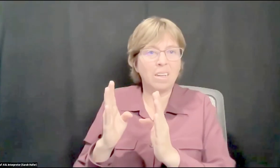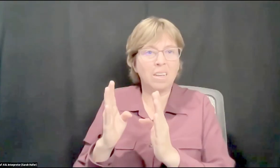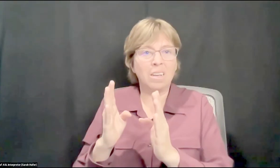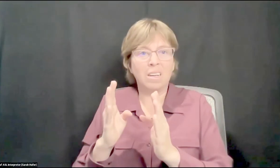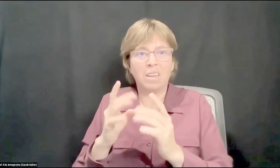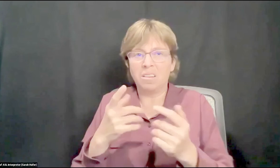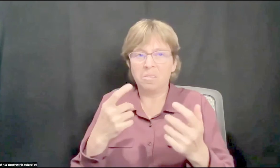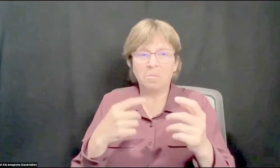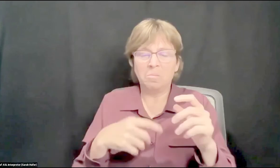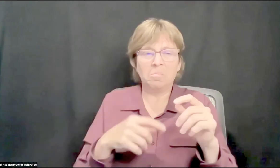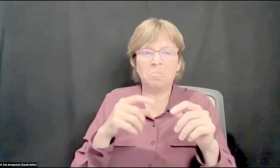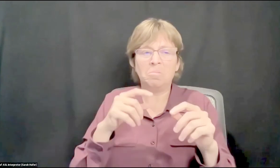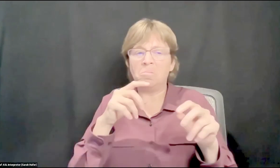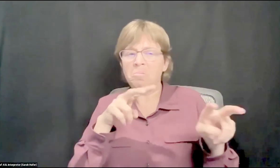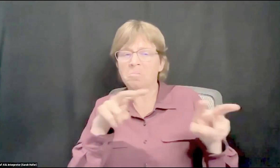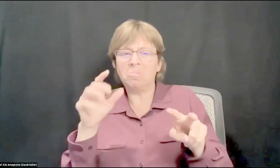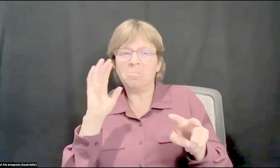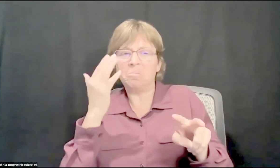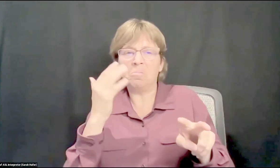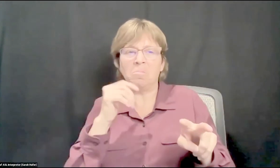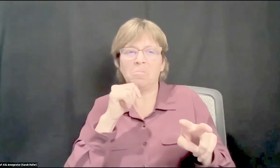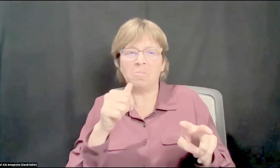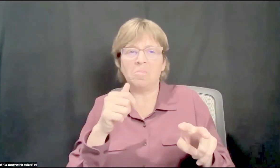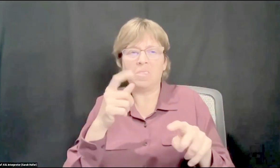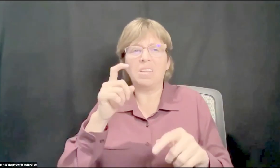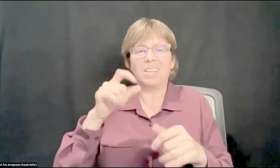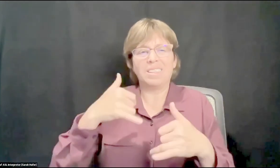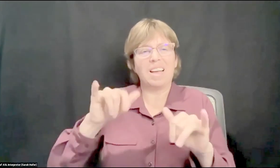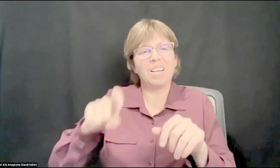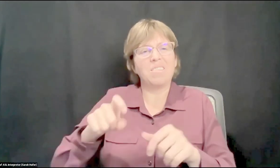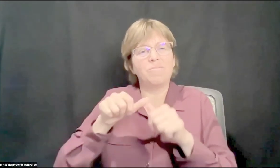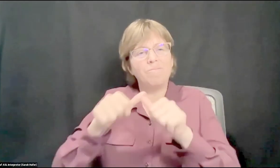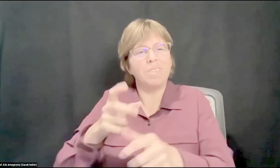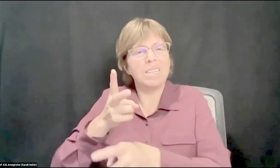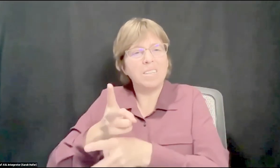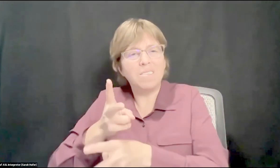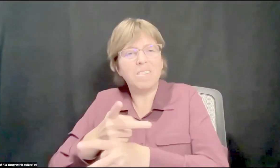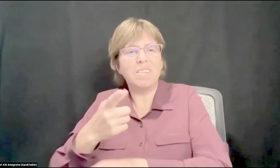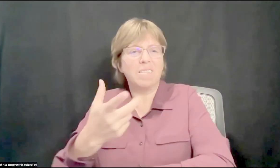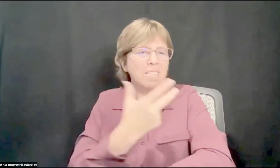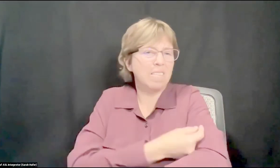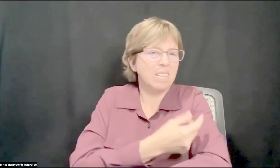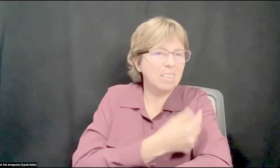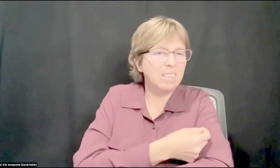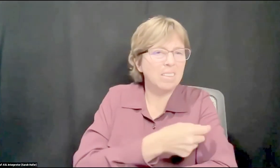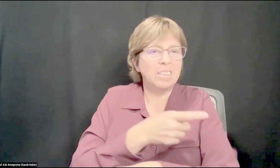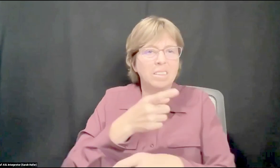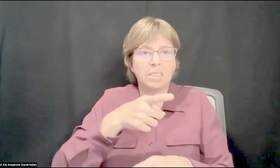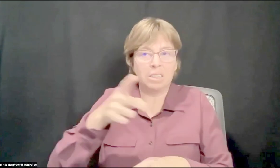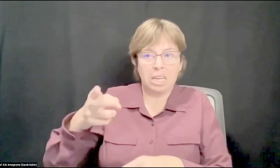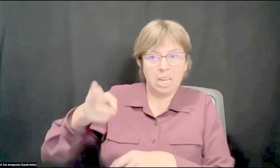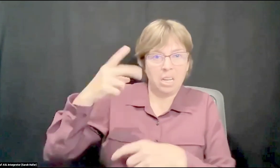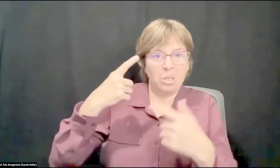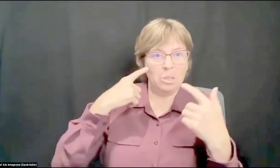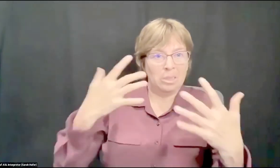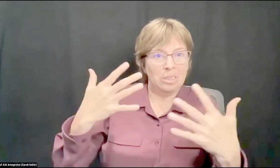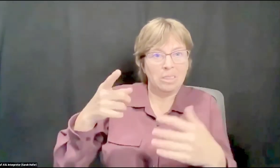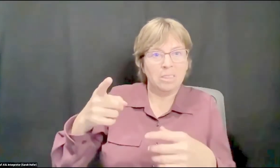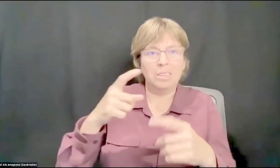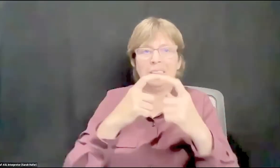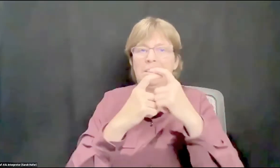to get vaccinated, wear a mask if you're at high risk, or you're in a setting without good ventilation with a lot of